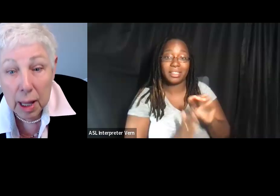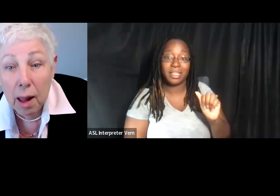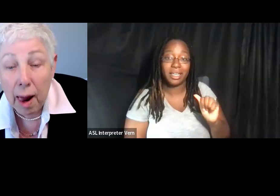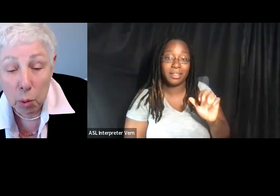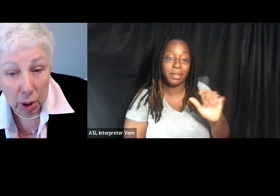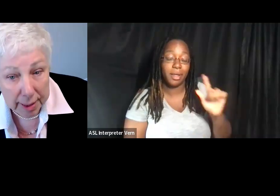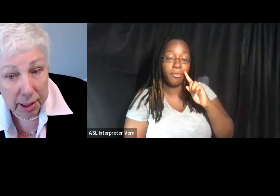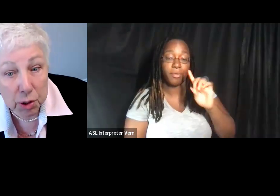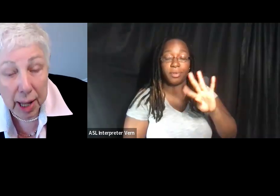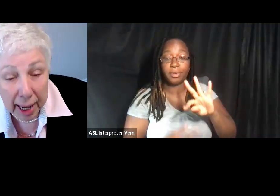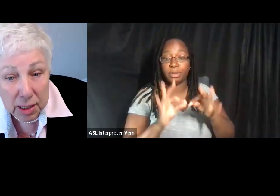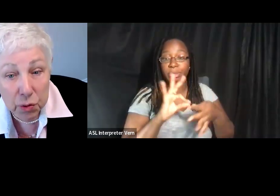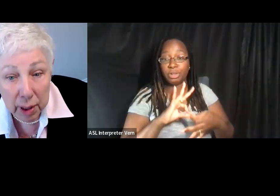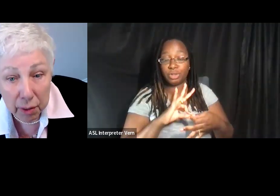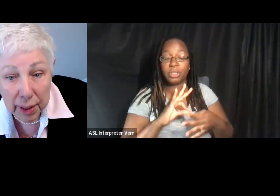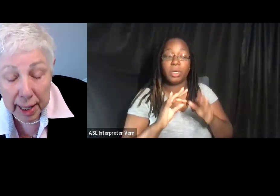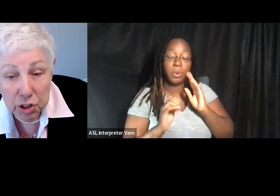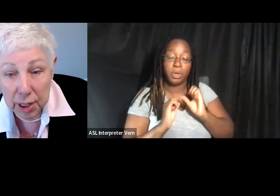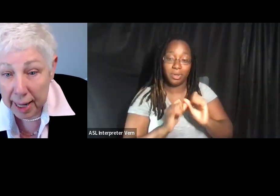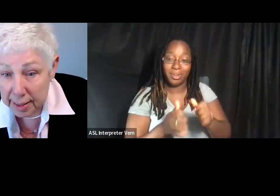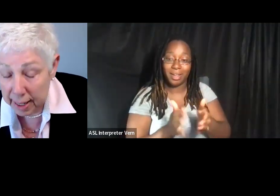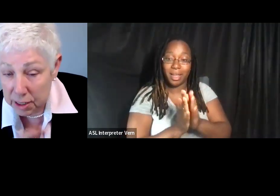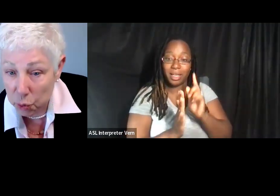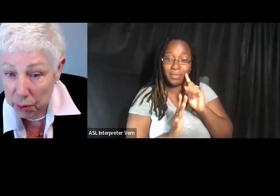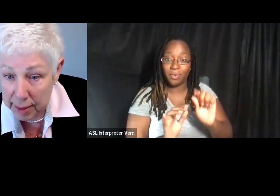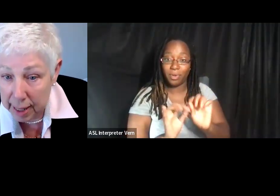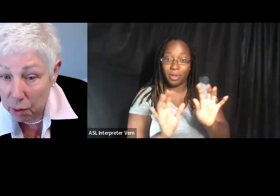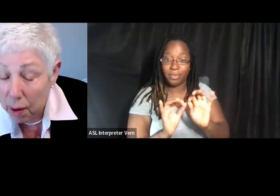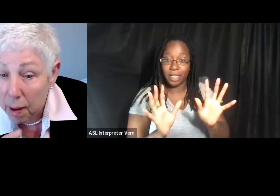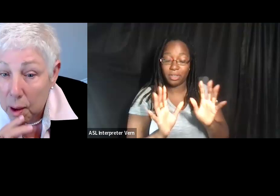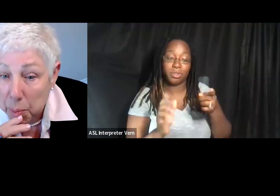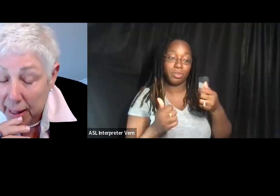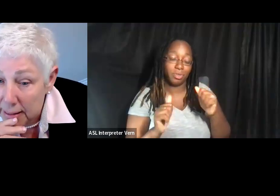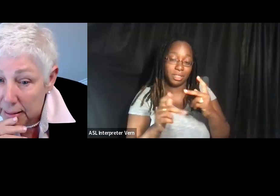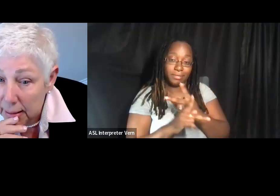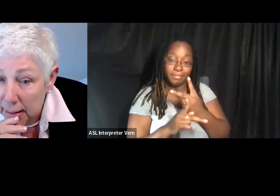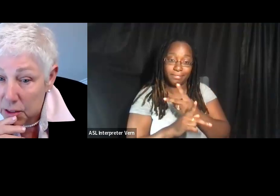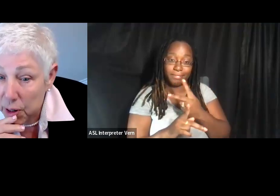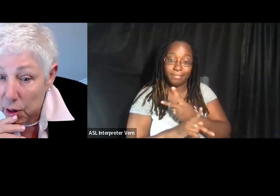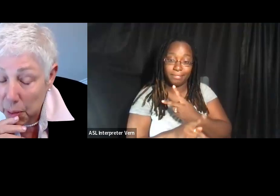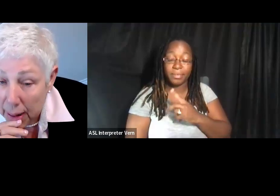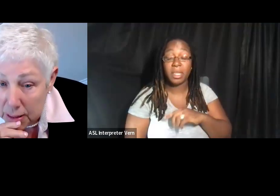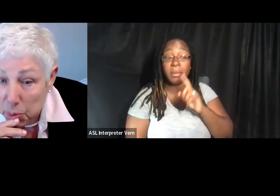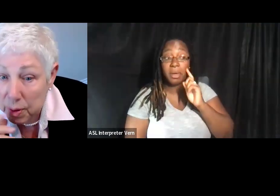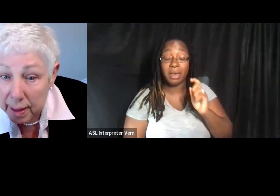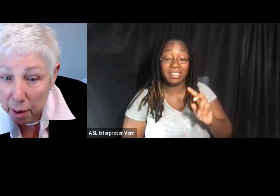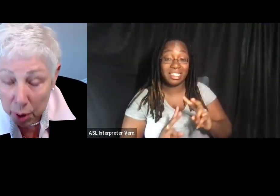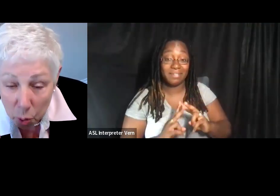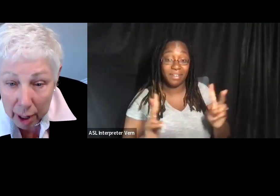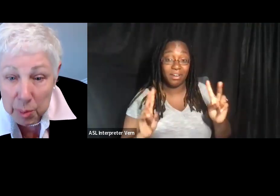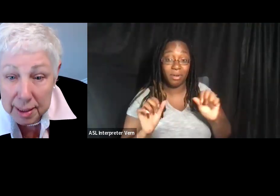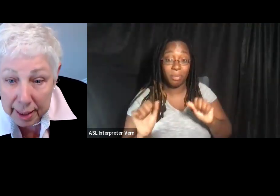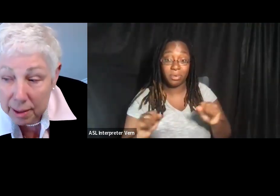there. And we'll continue to ask for clarification as they sort this out, because it's very possible that